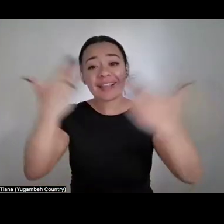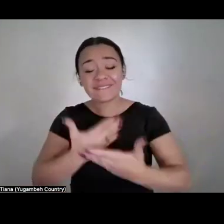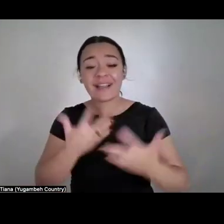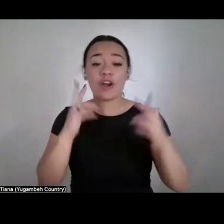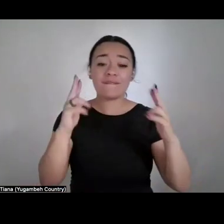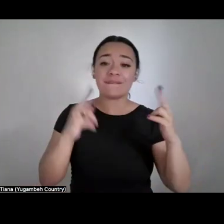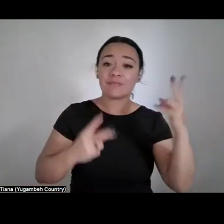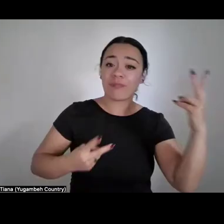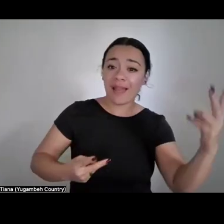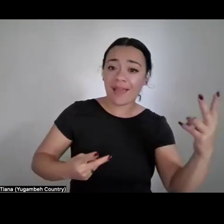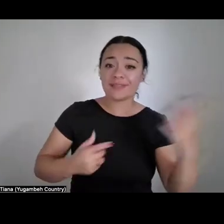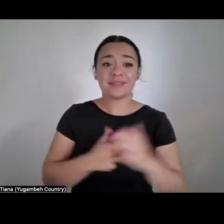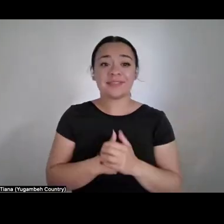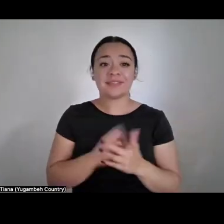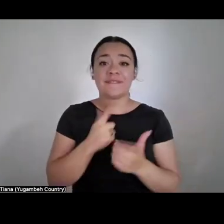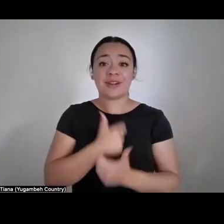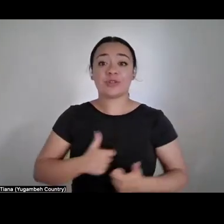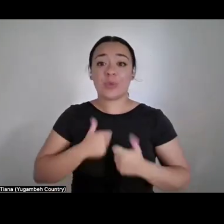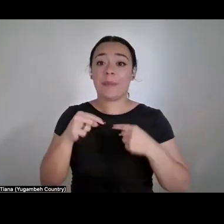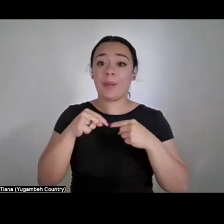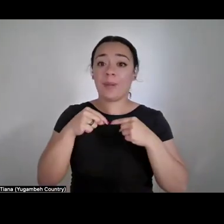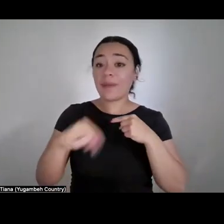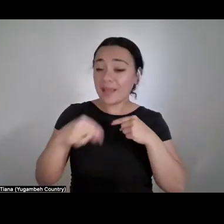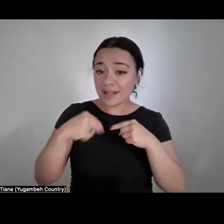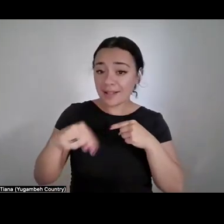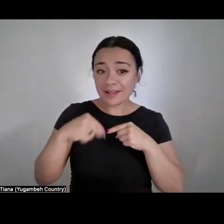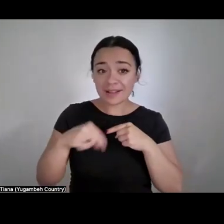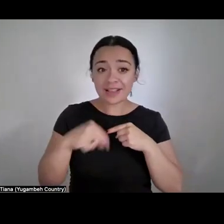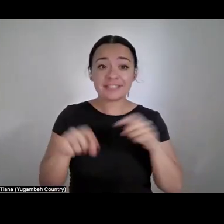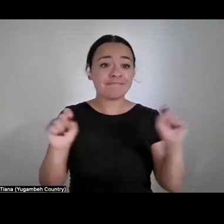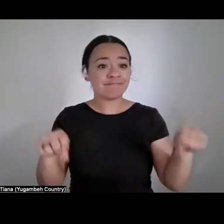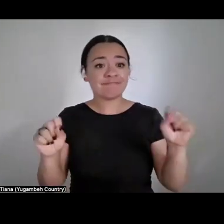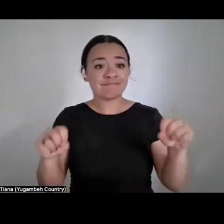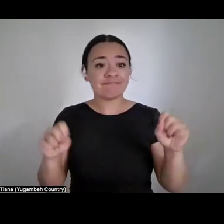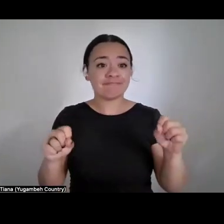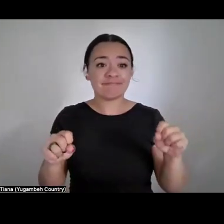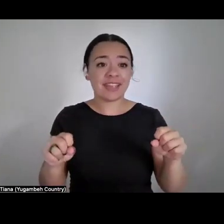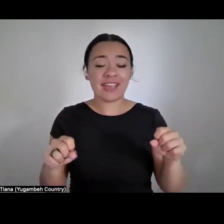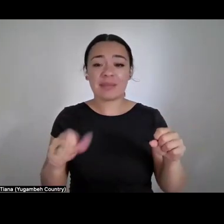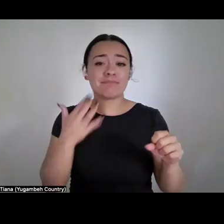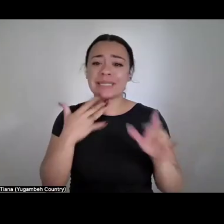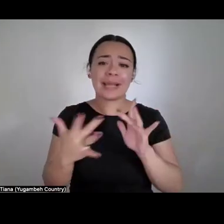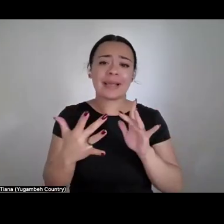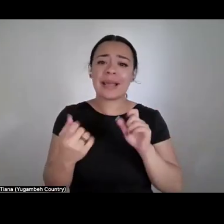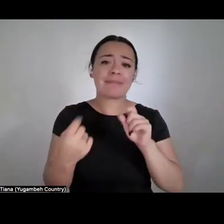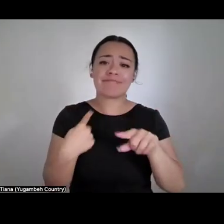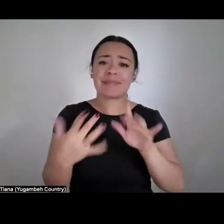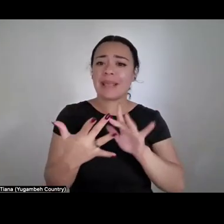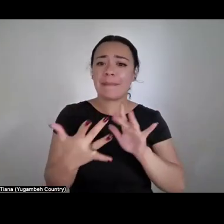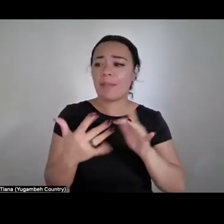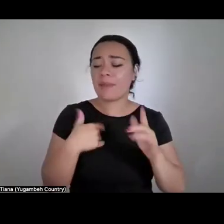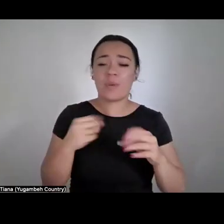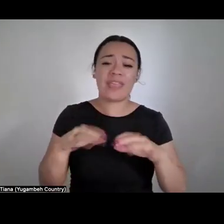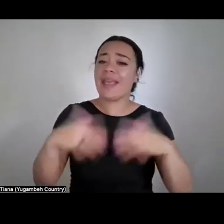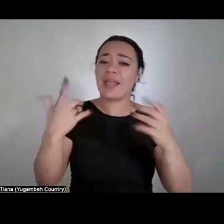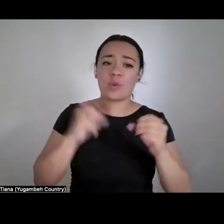relaxing, and you have an enjoyable week. And yeah, again, just repeating, feel free to email me with any questions.